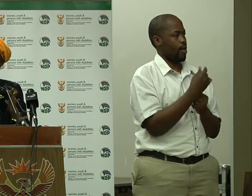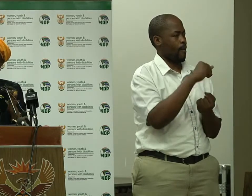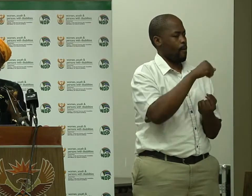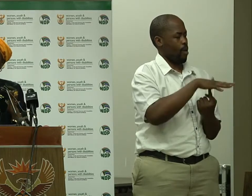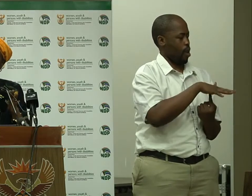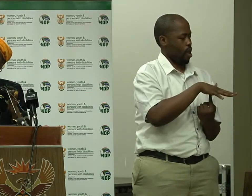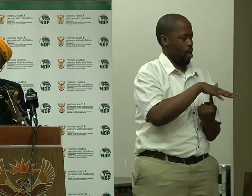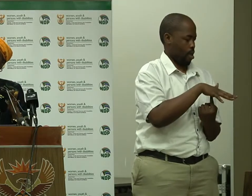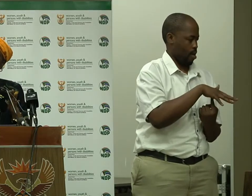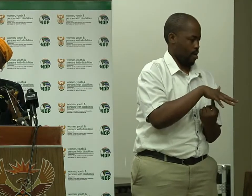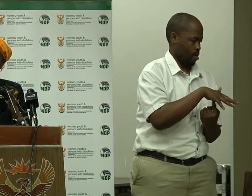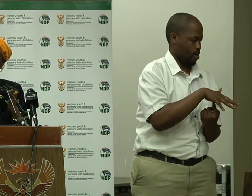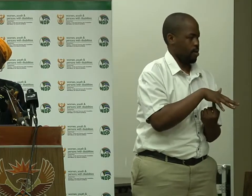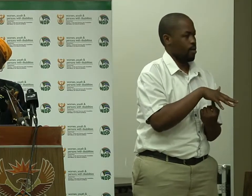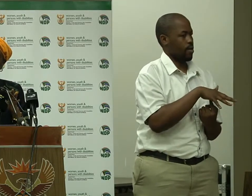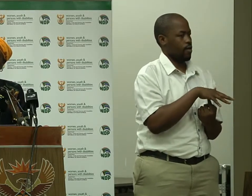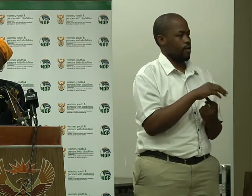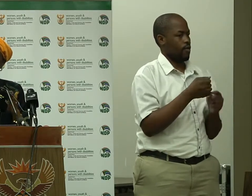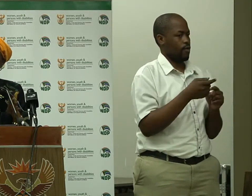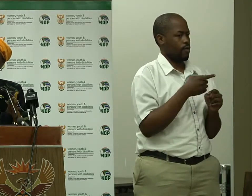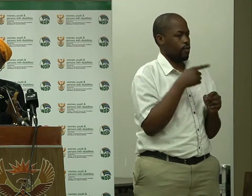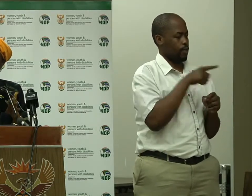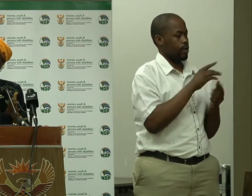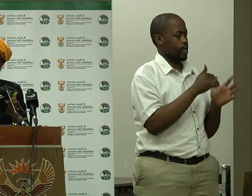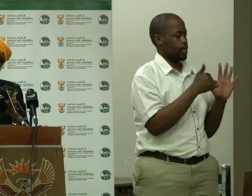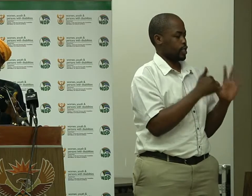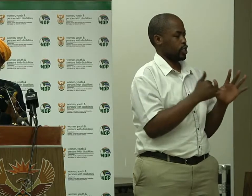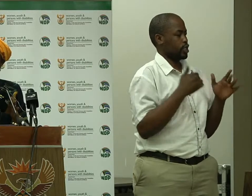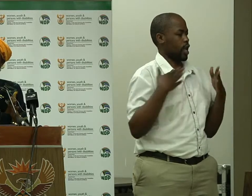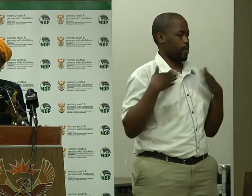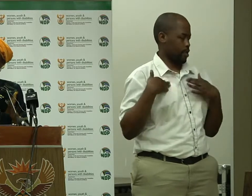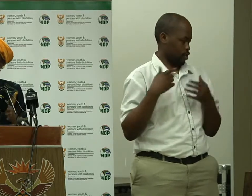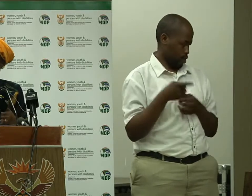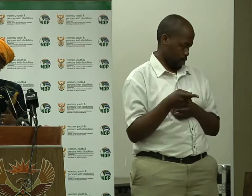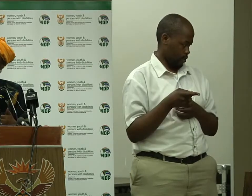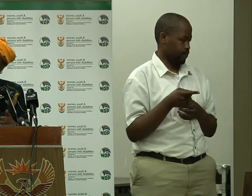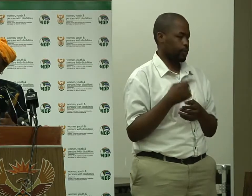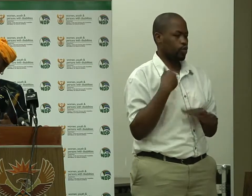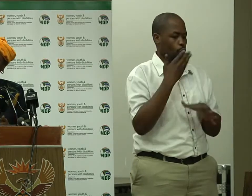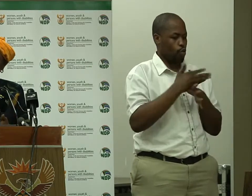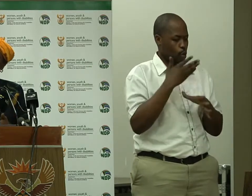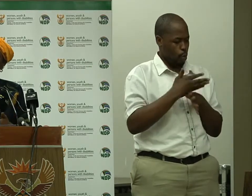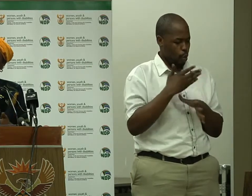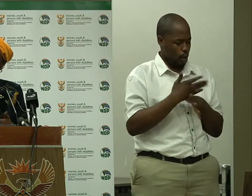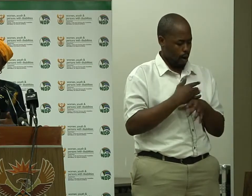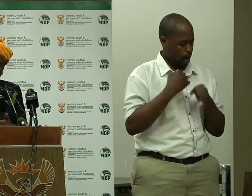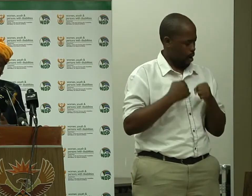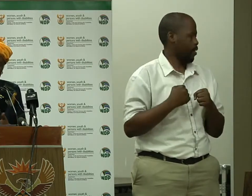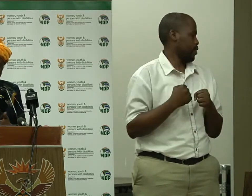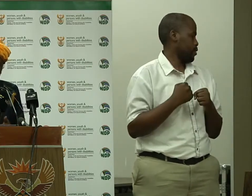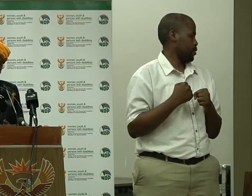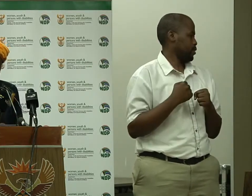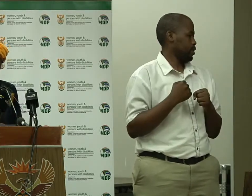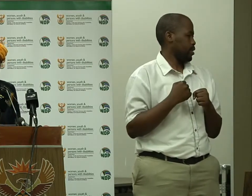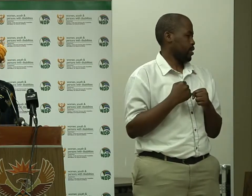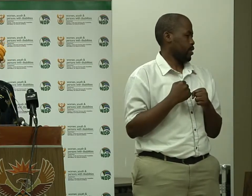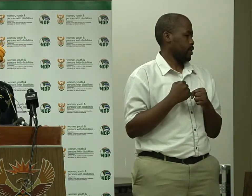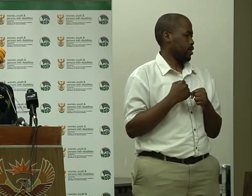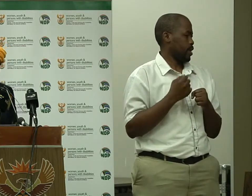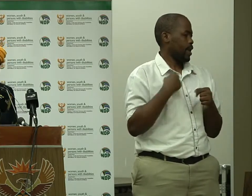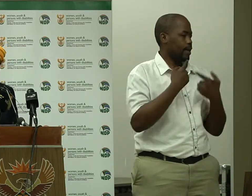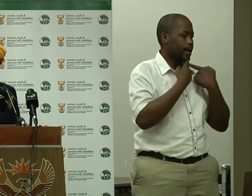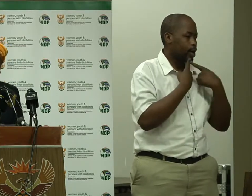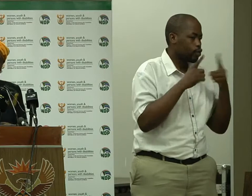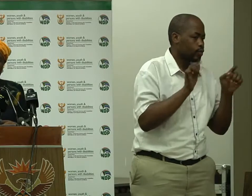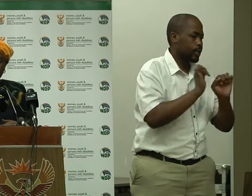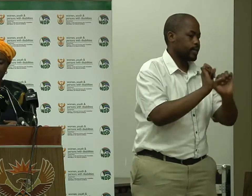telescope by the sixth administration, so that we work hard and raise their